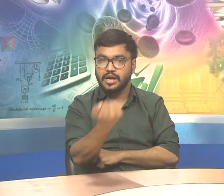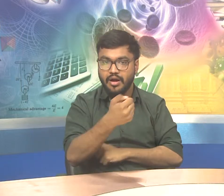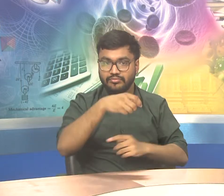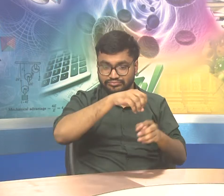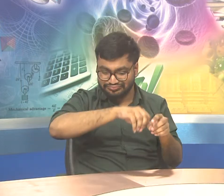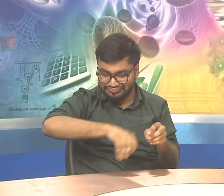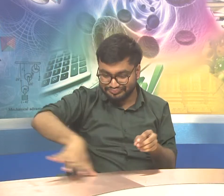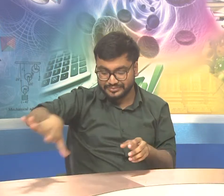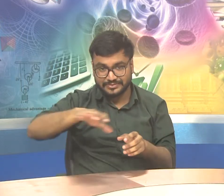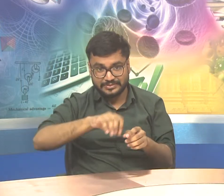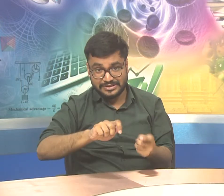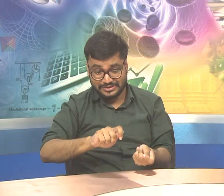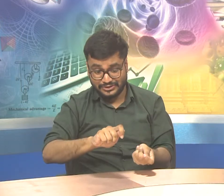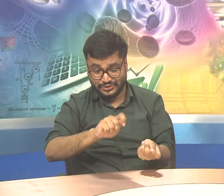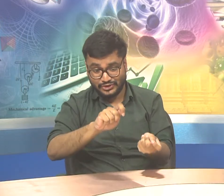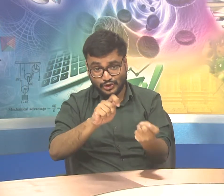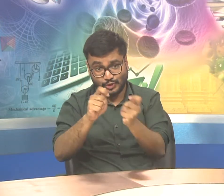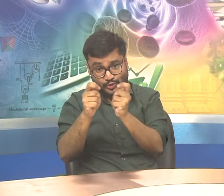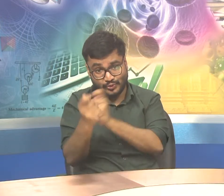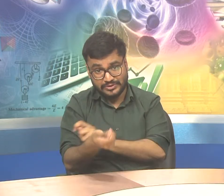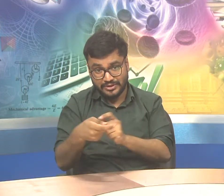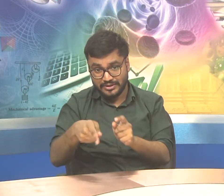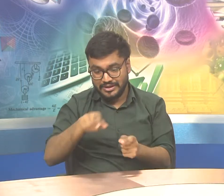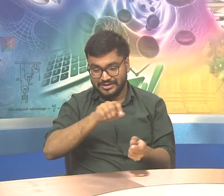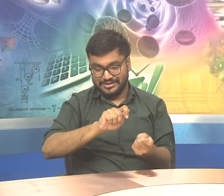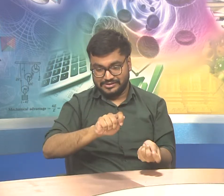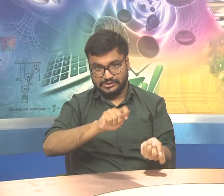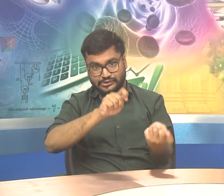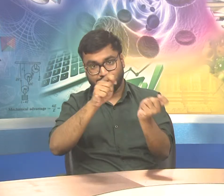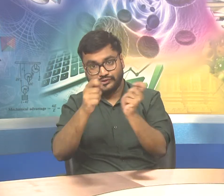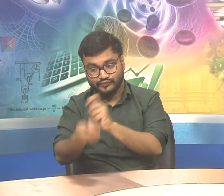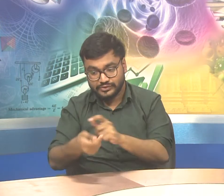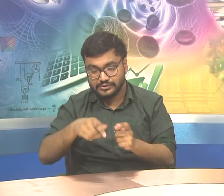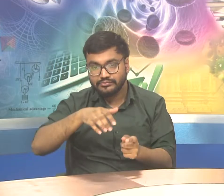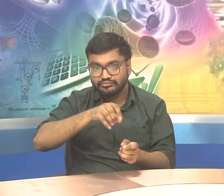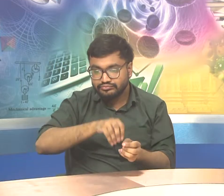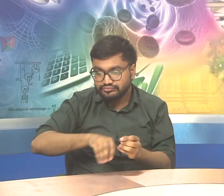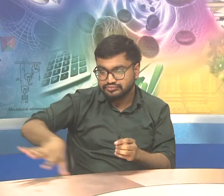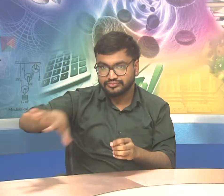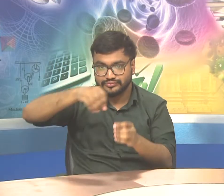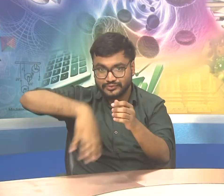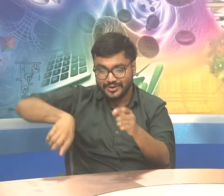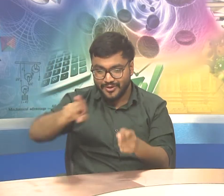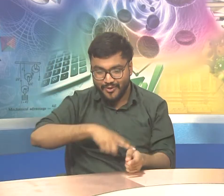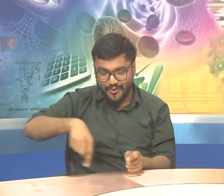This rotating turbine then produces electrical energy.